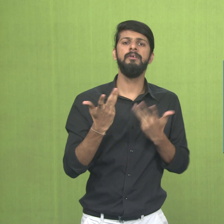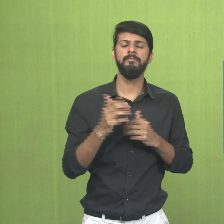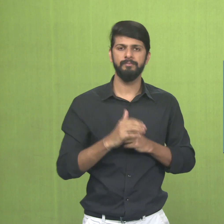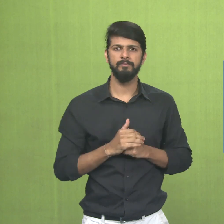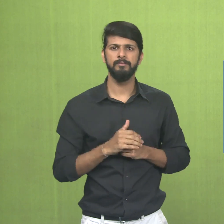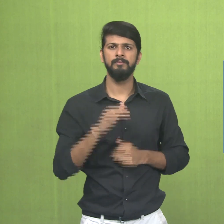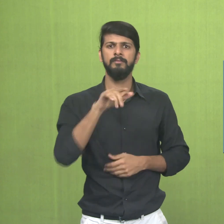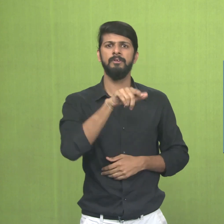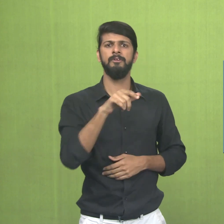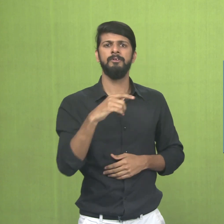are